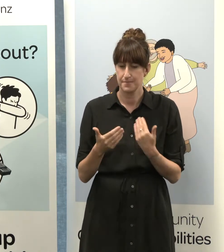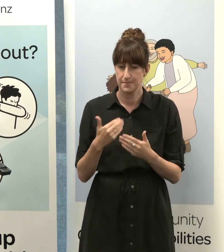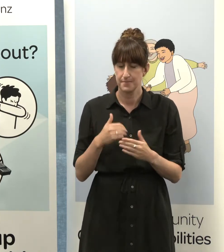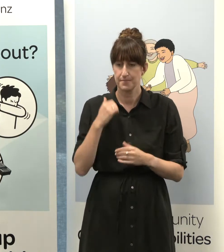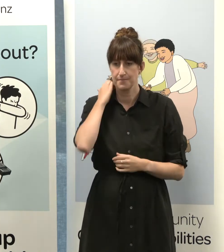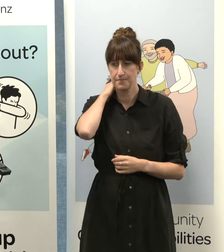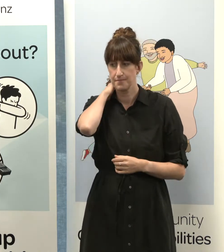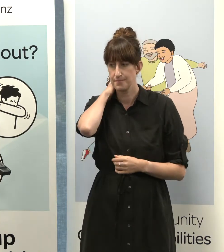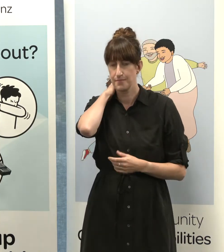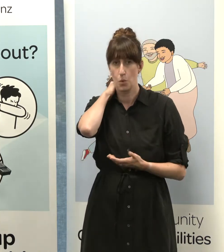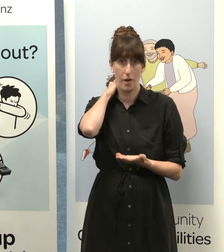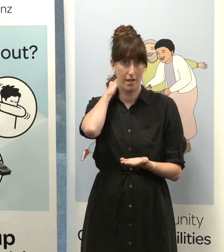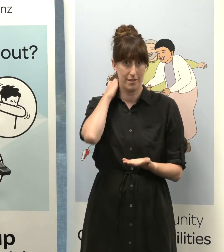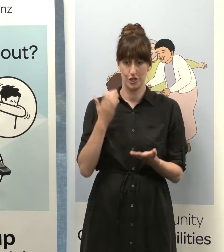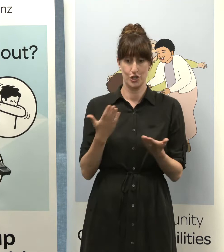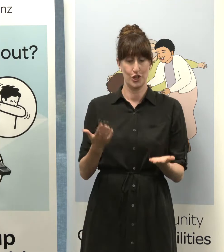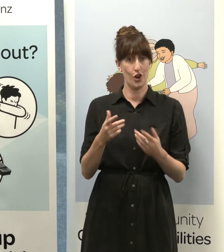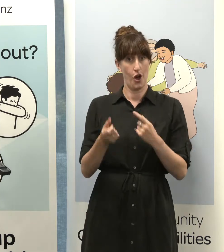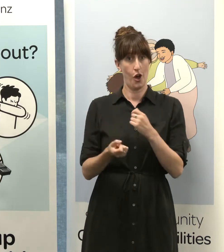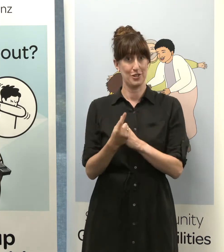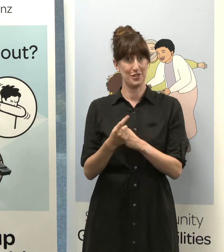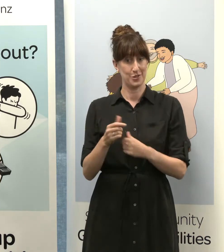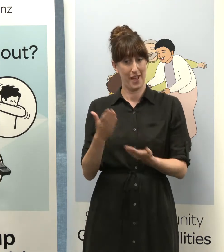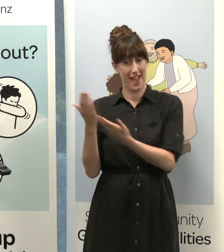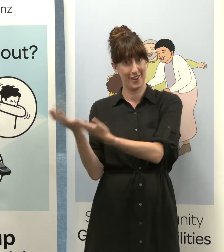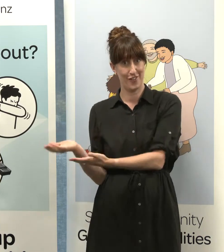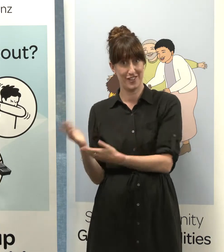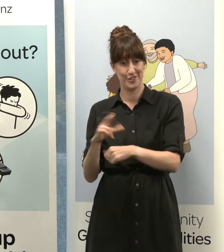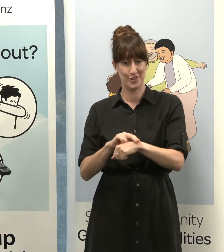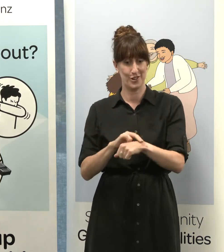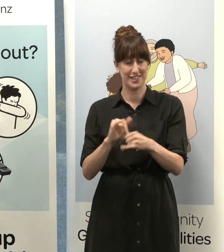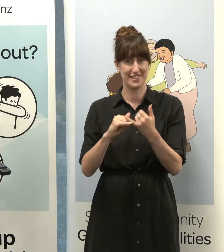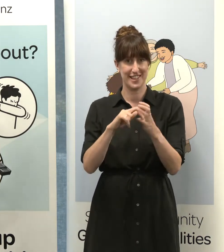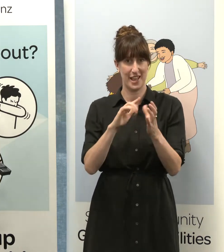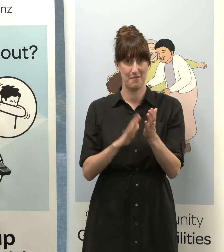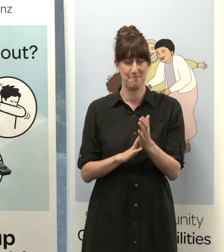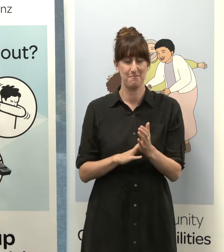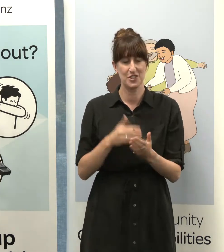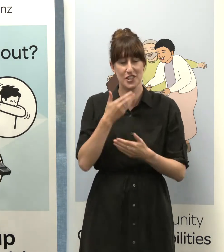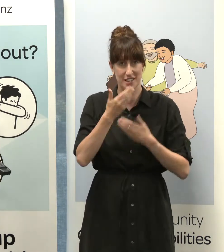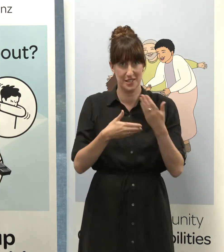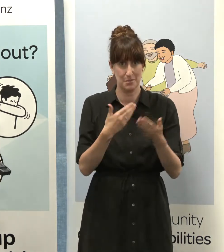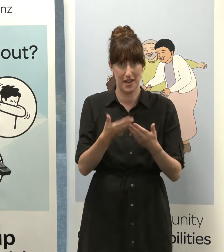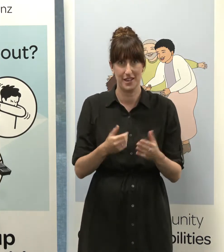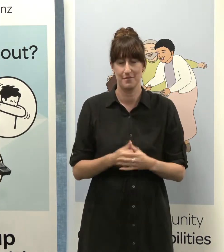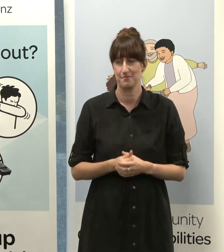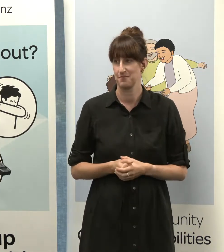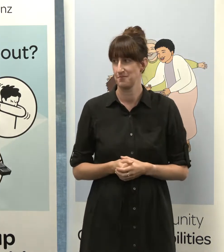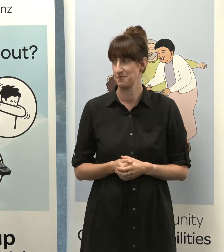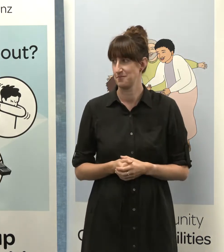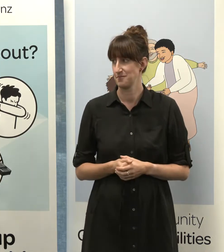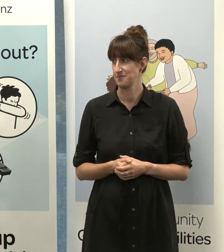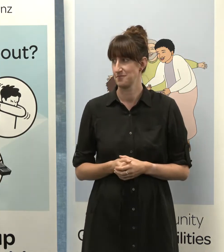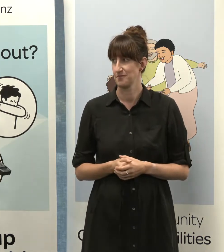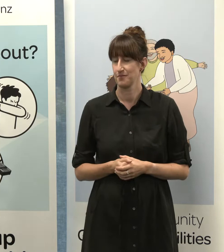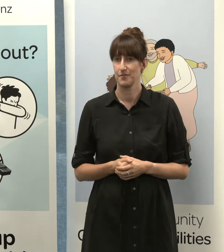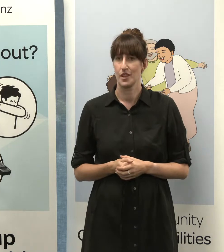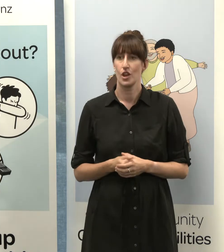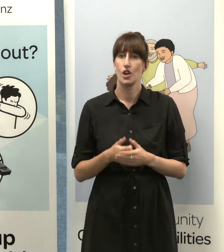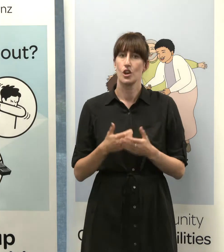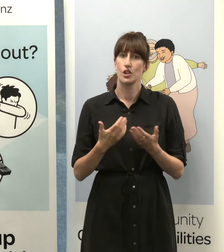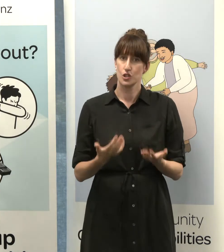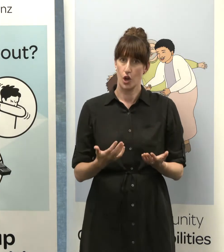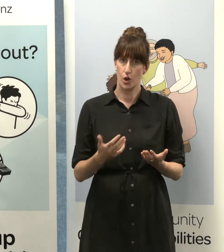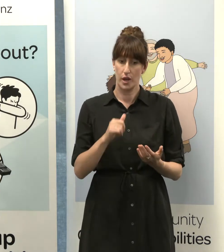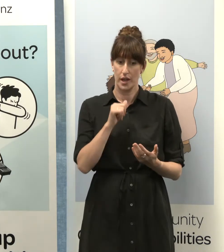good opportunity for me to hand over Sam, so the sorts of pre-existing medical conditions that would be exacerbated by COVID. So the things that we are